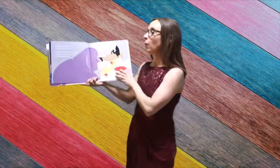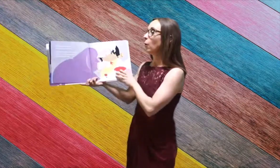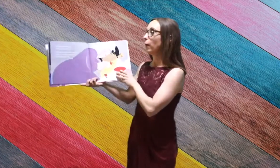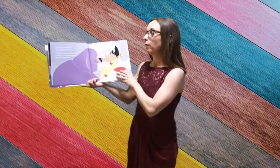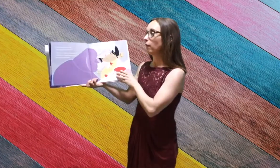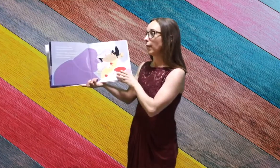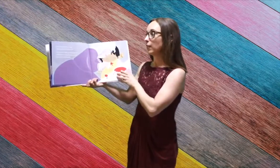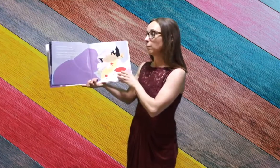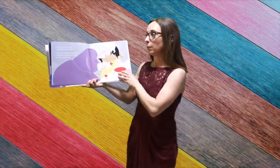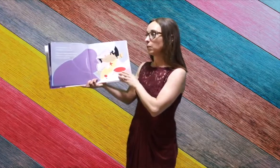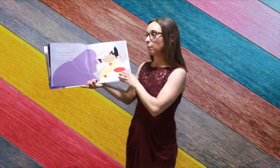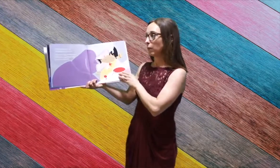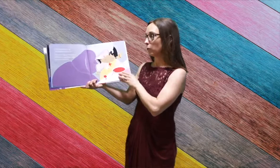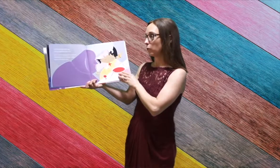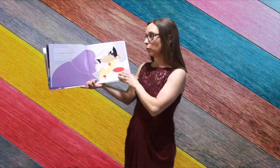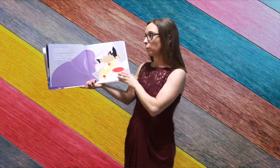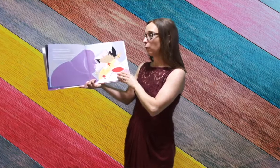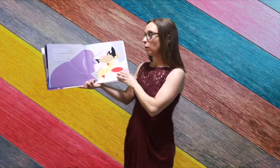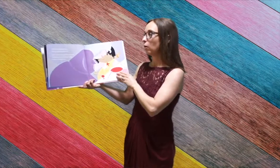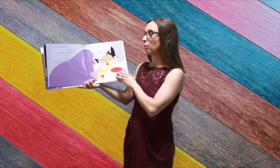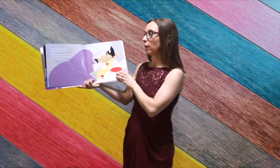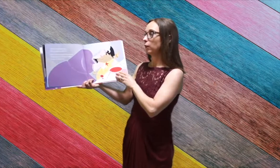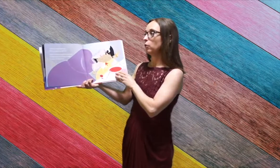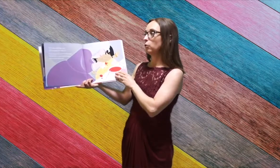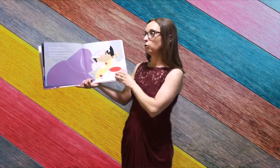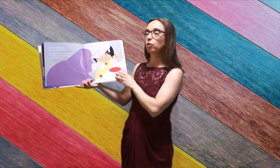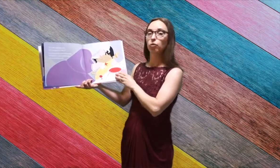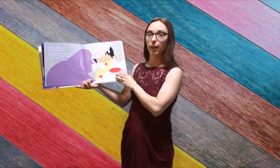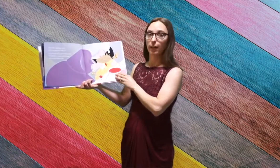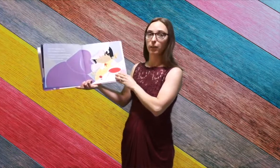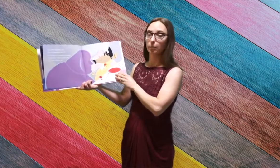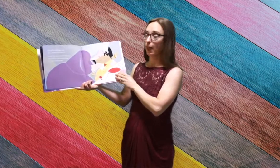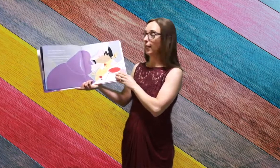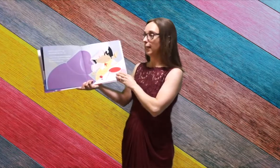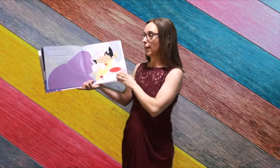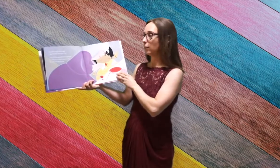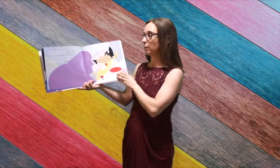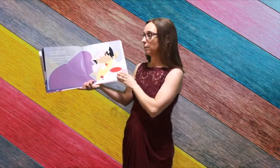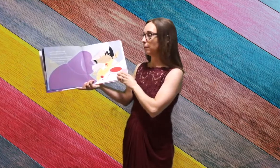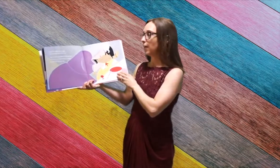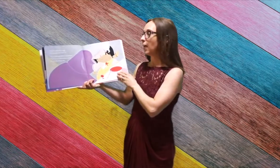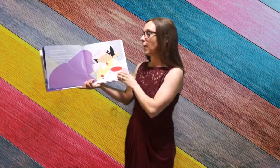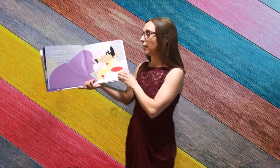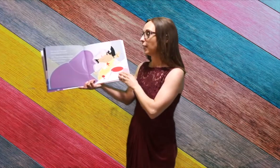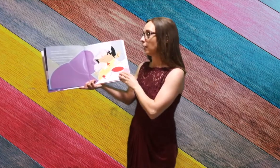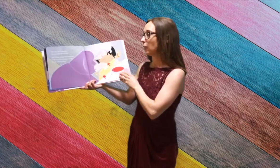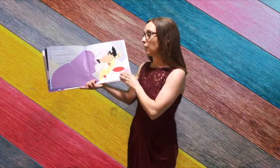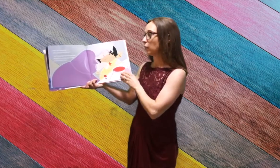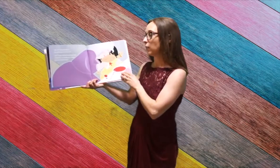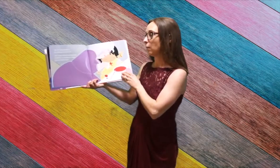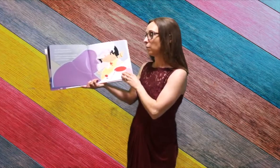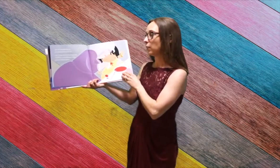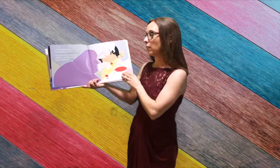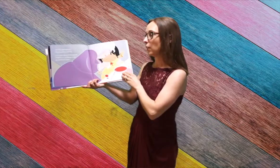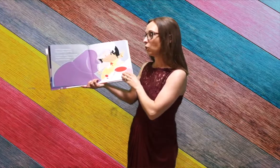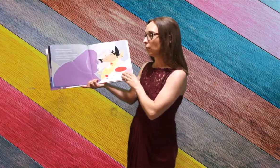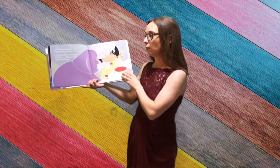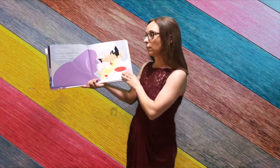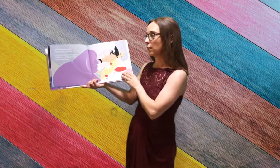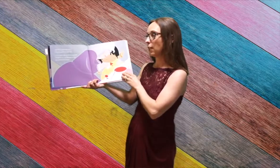When Riley spilled tomato soup, Oma used ginger ale to blot it out. A kid at another table said they should leave the stain just